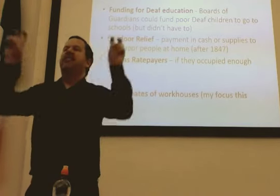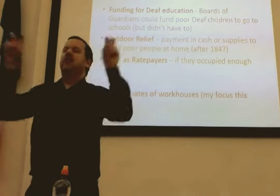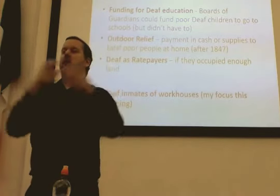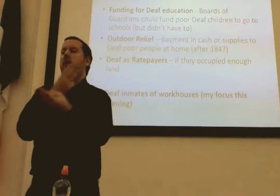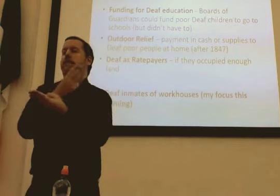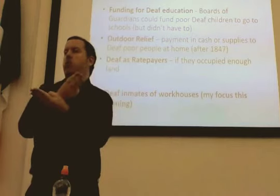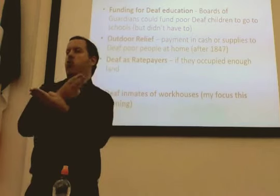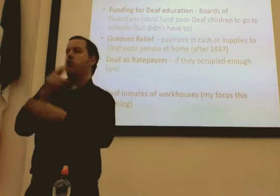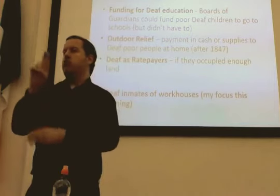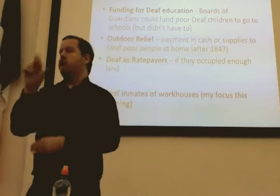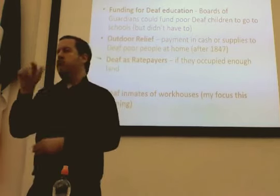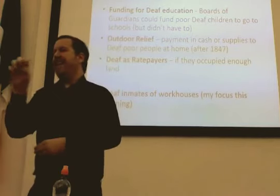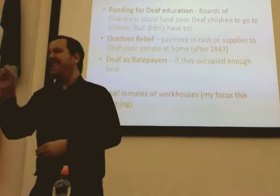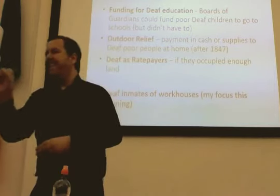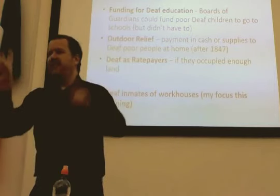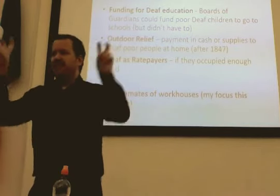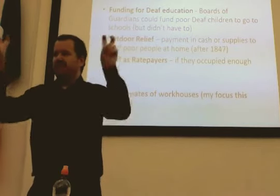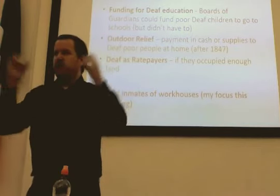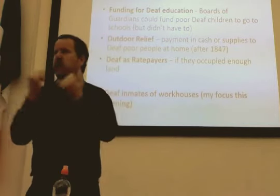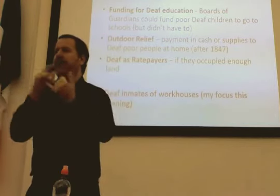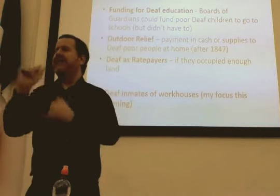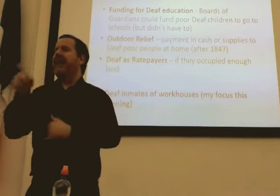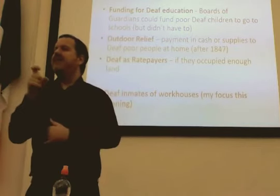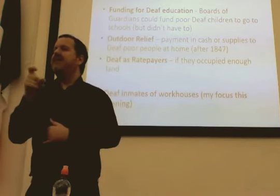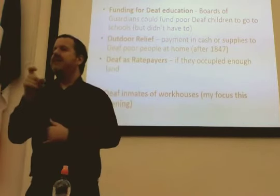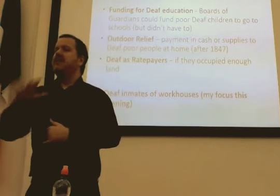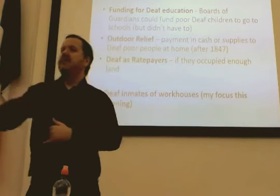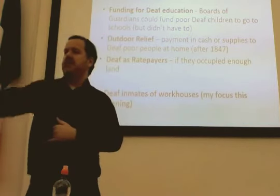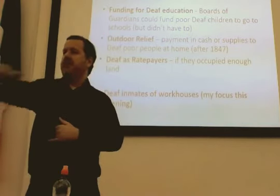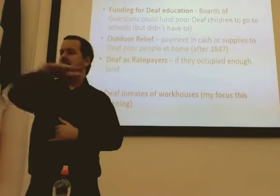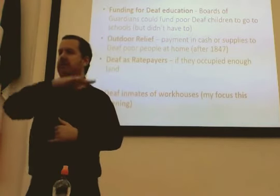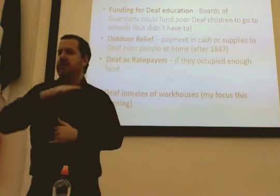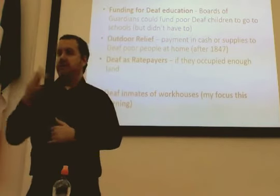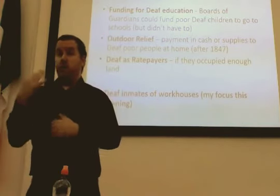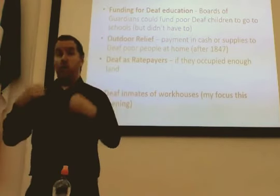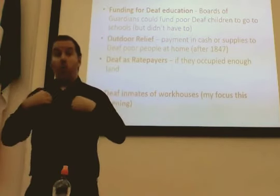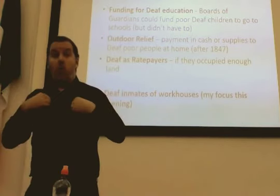them. Because anyone who owned land paid a 4 rate tax.